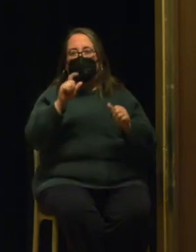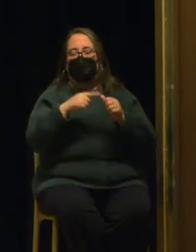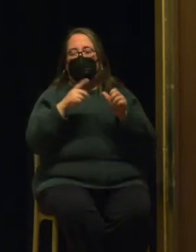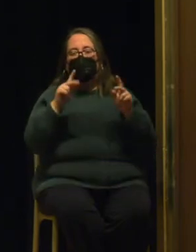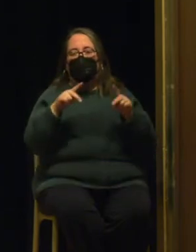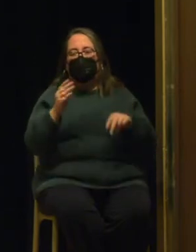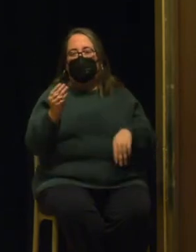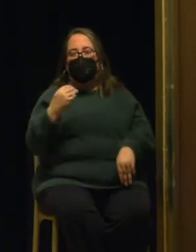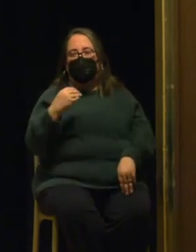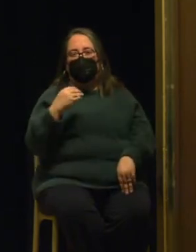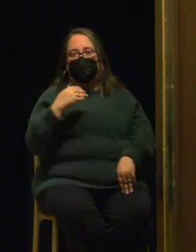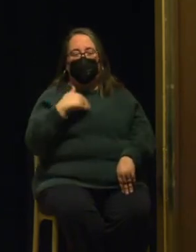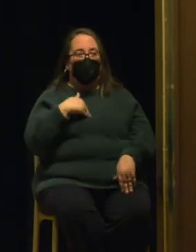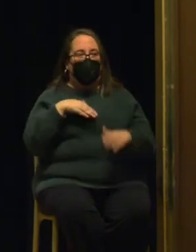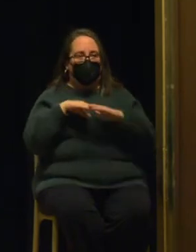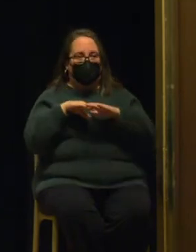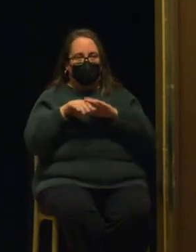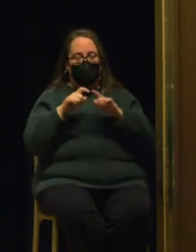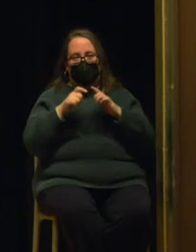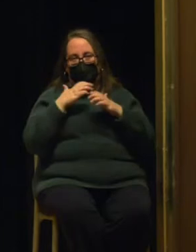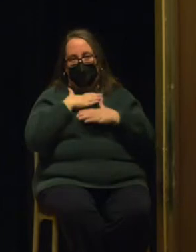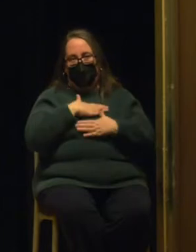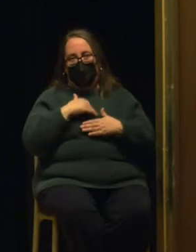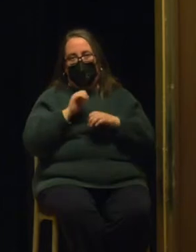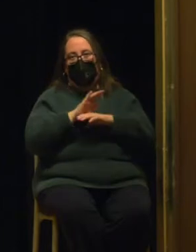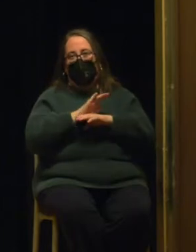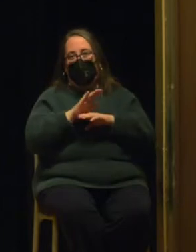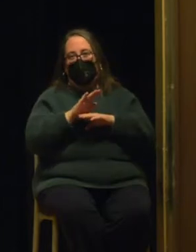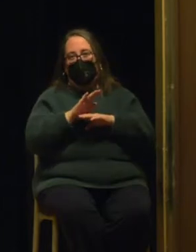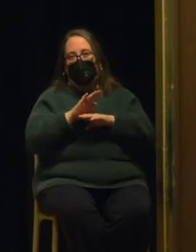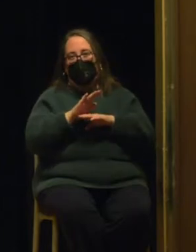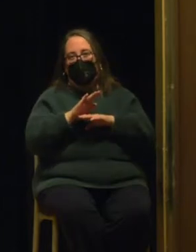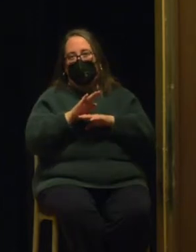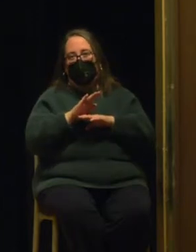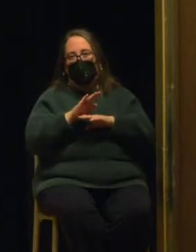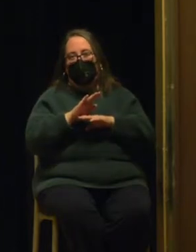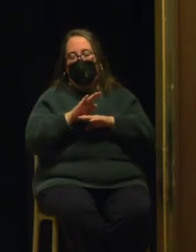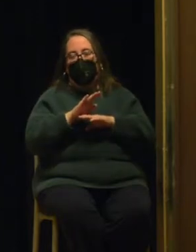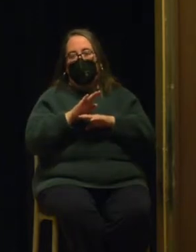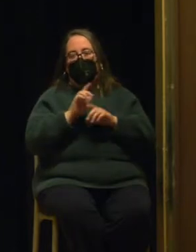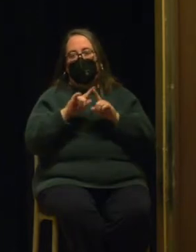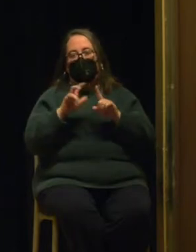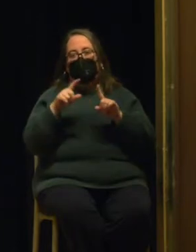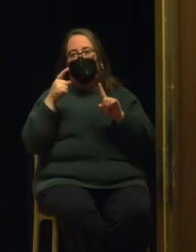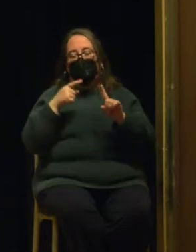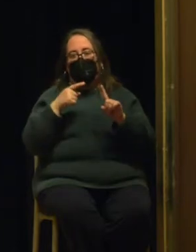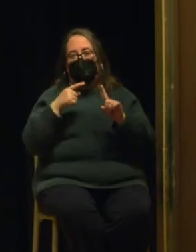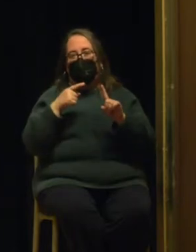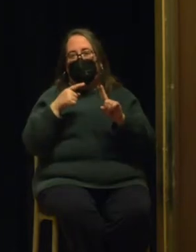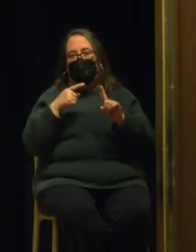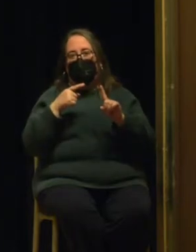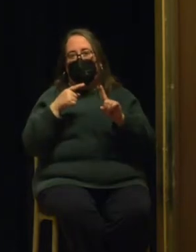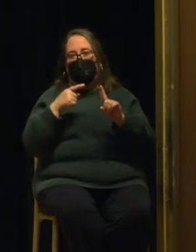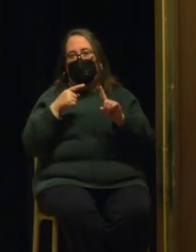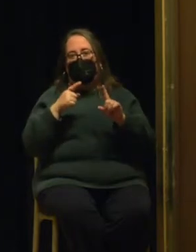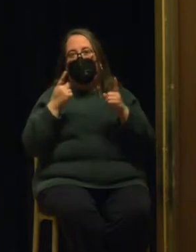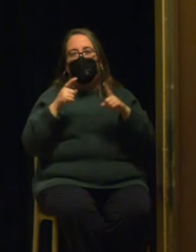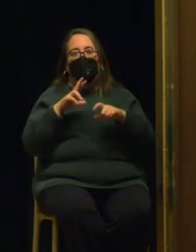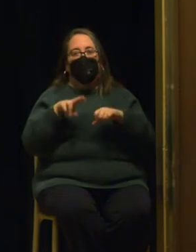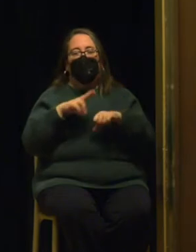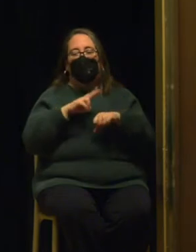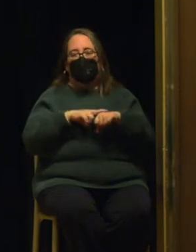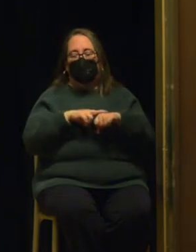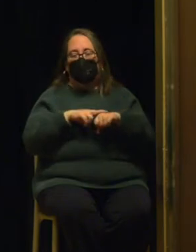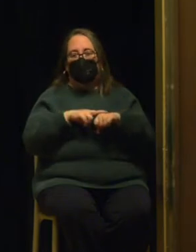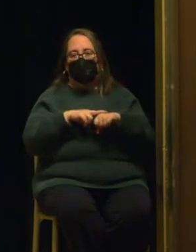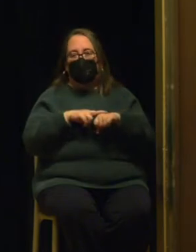my break in the interview, just, I think, for that day, but to your point, it happens naturally organically